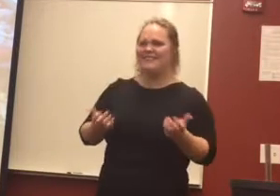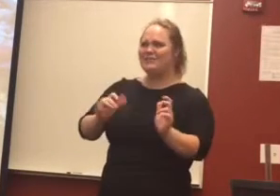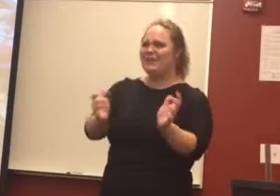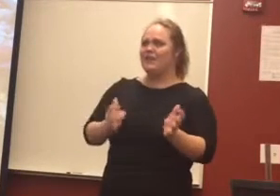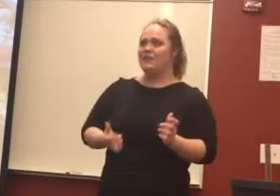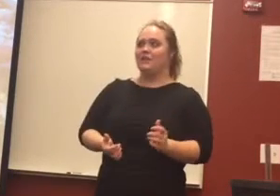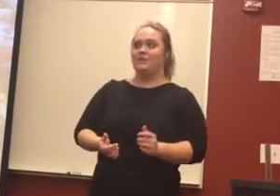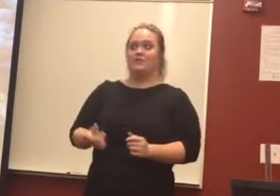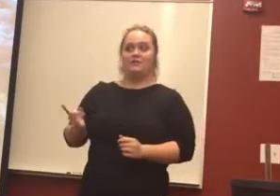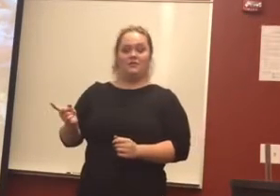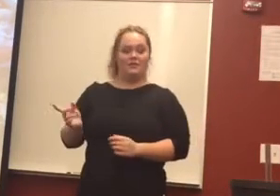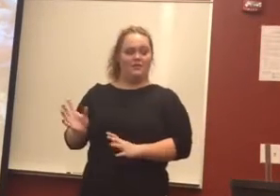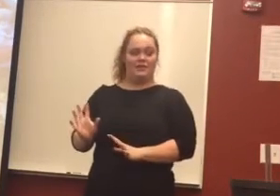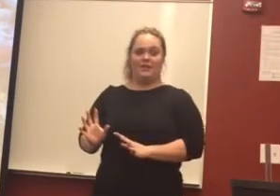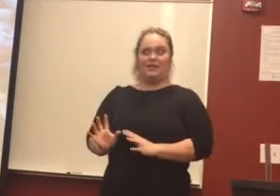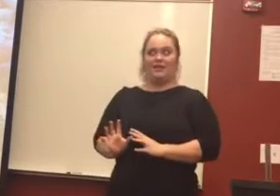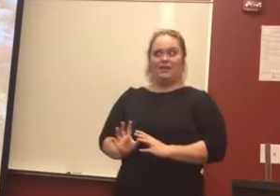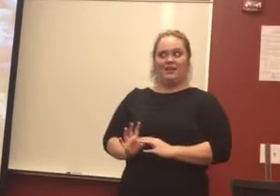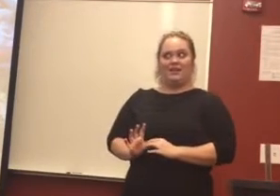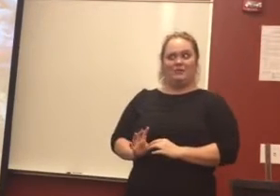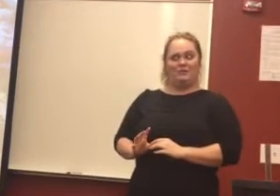my gosh. They love,